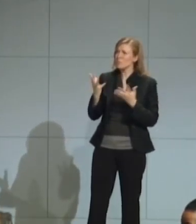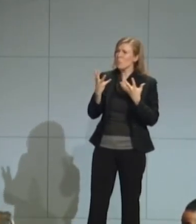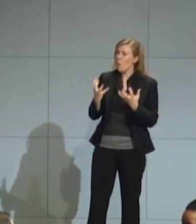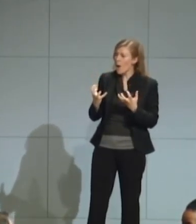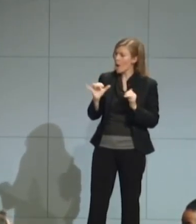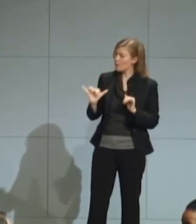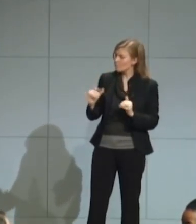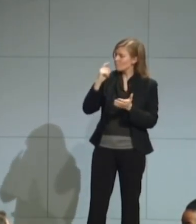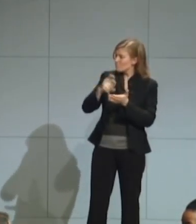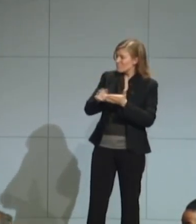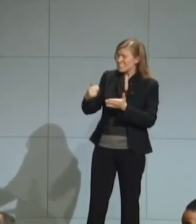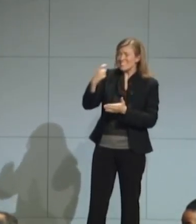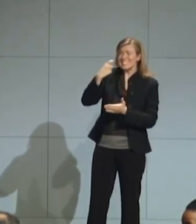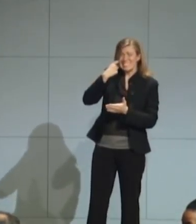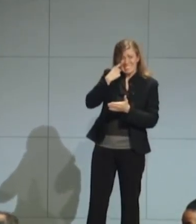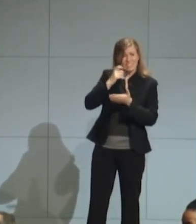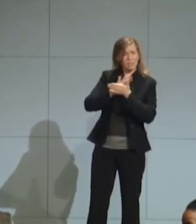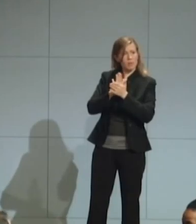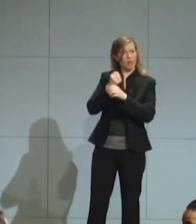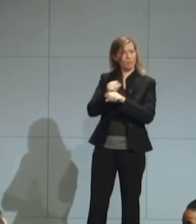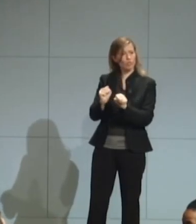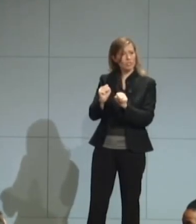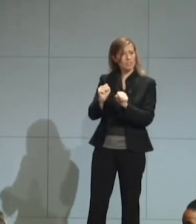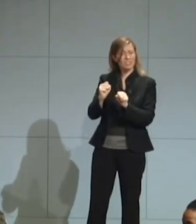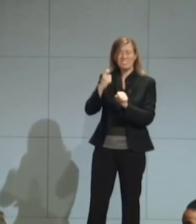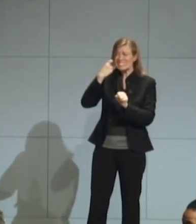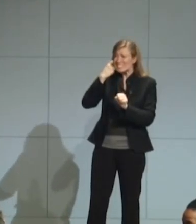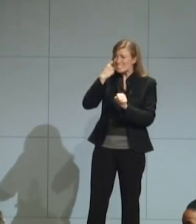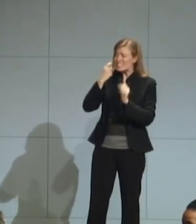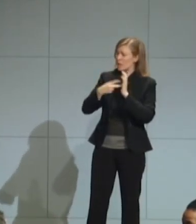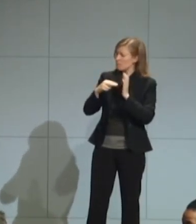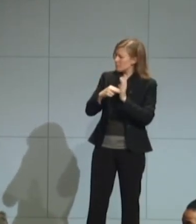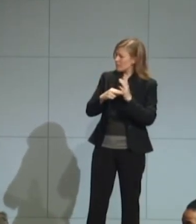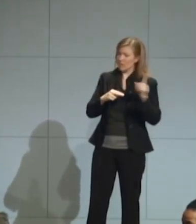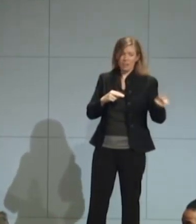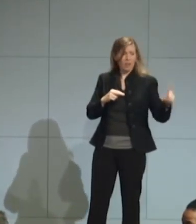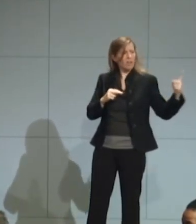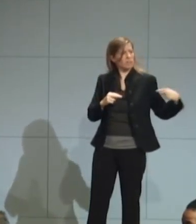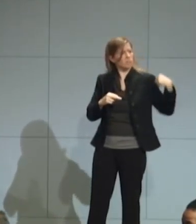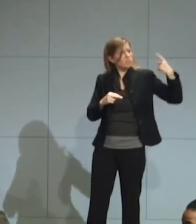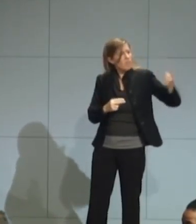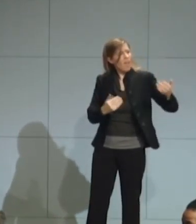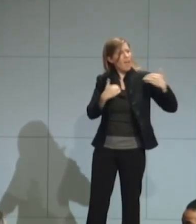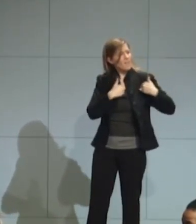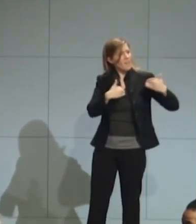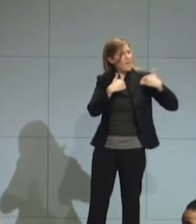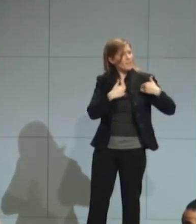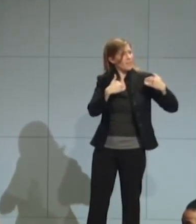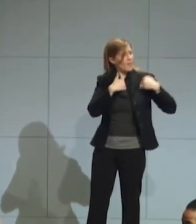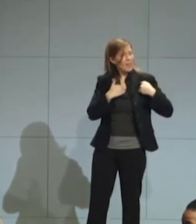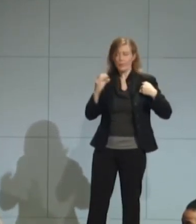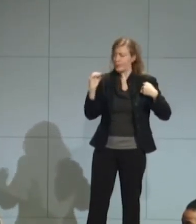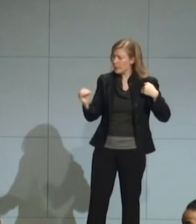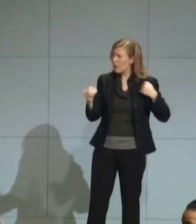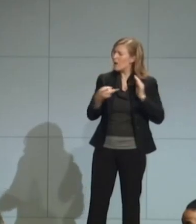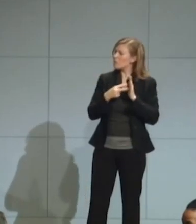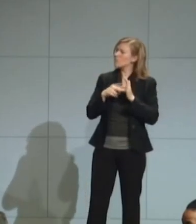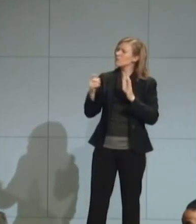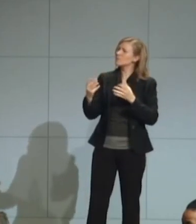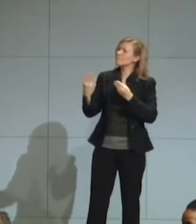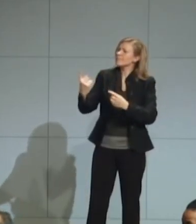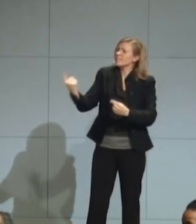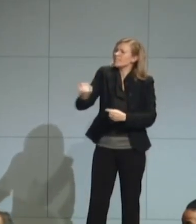purpose of helping those who had been formerly owned as property to get their own land, their own tools, right, and the ability